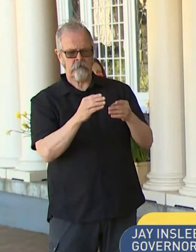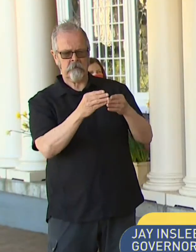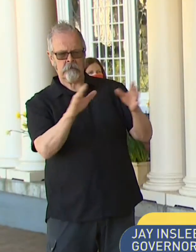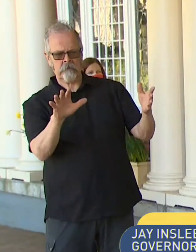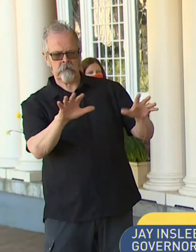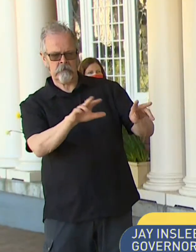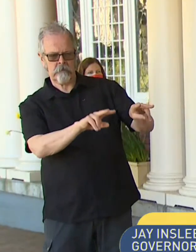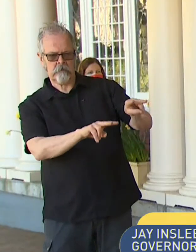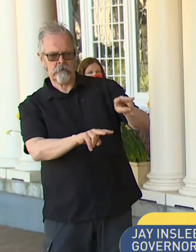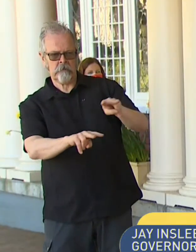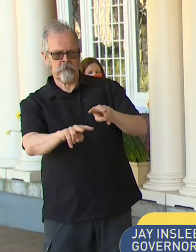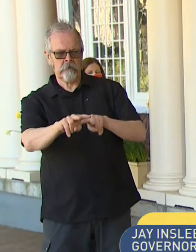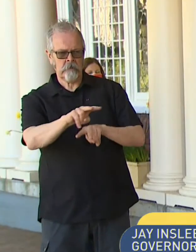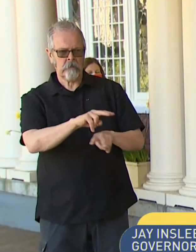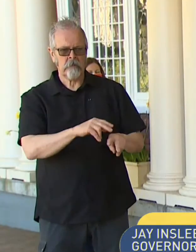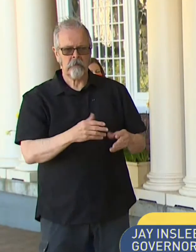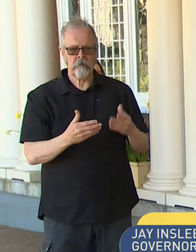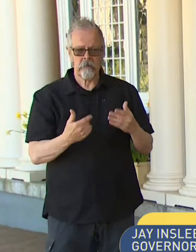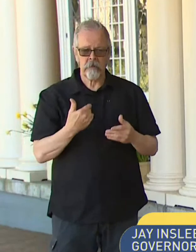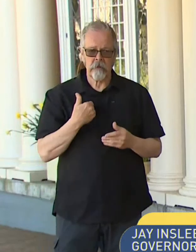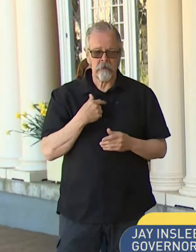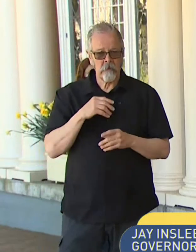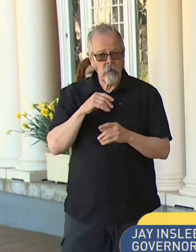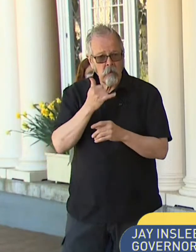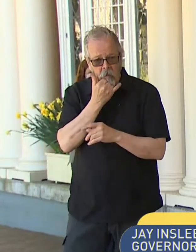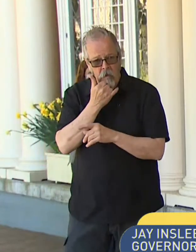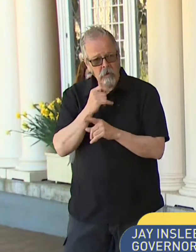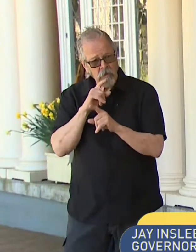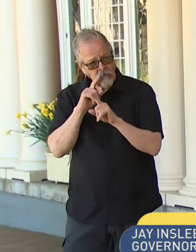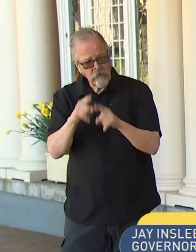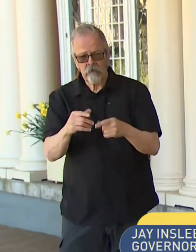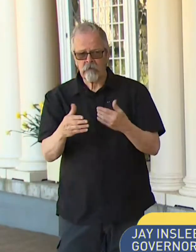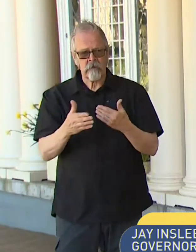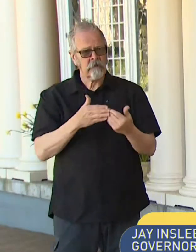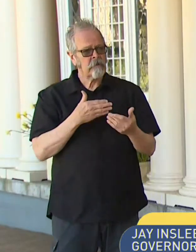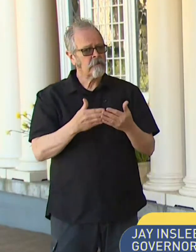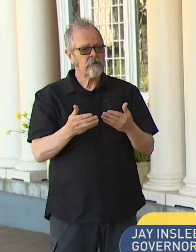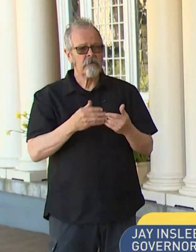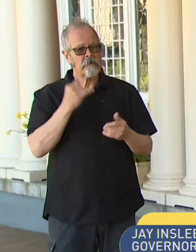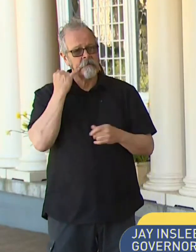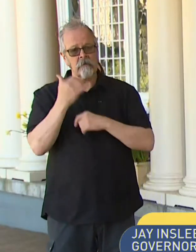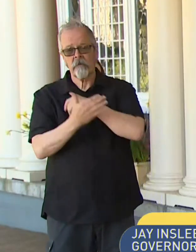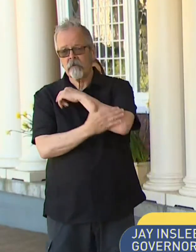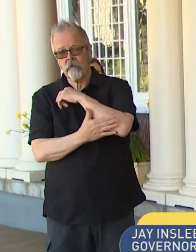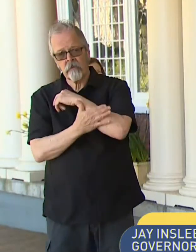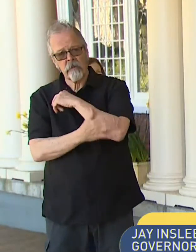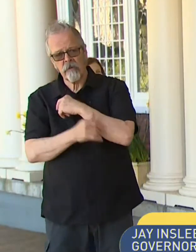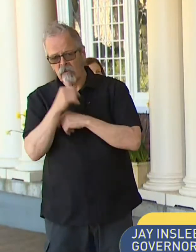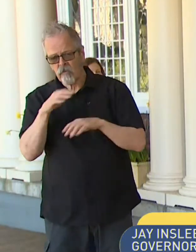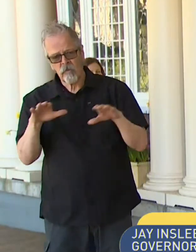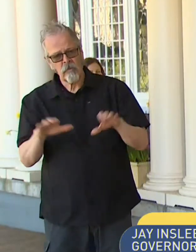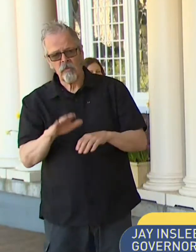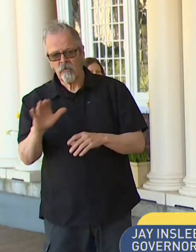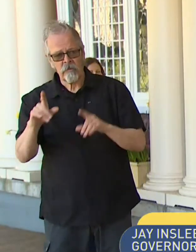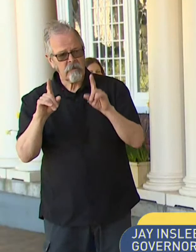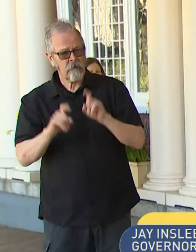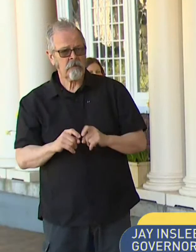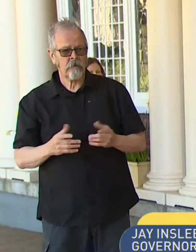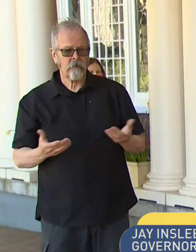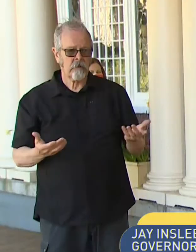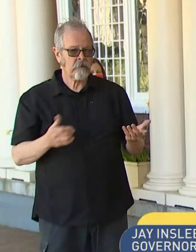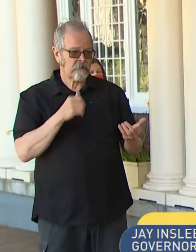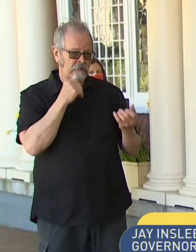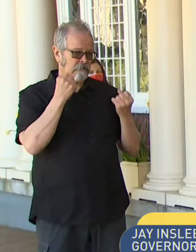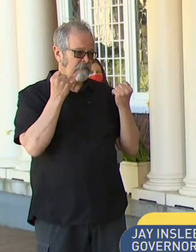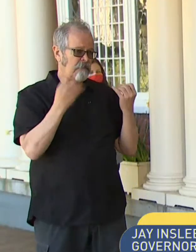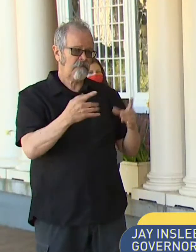aberrant response. Either way, if you had a county that wasn't doing many tests, so there wasn't many positives,